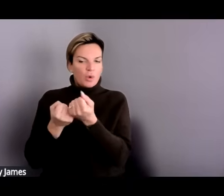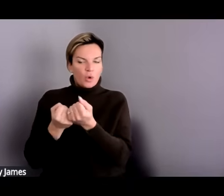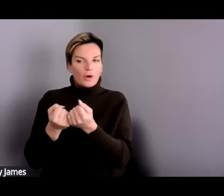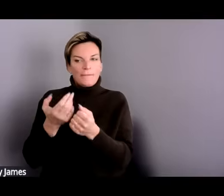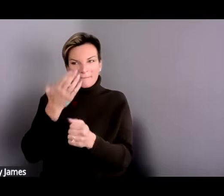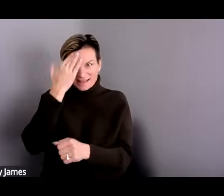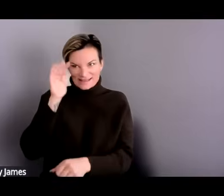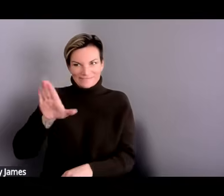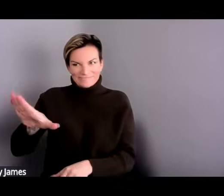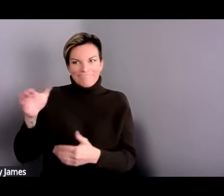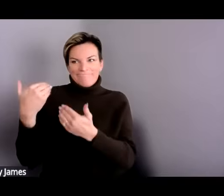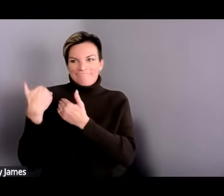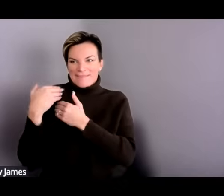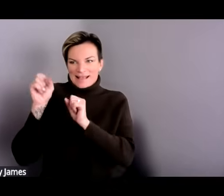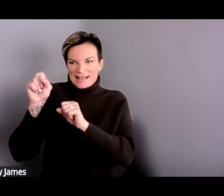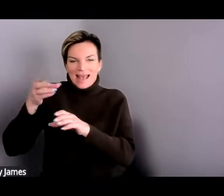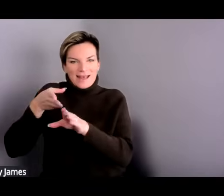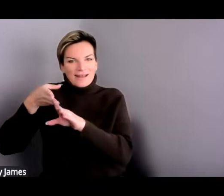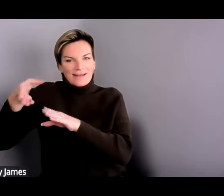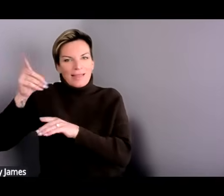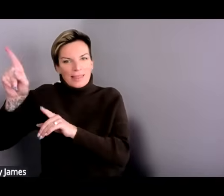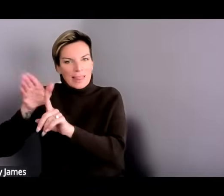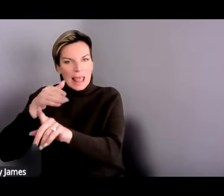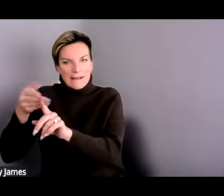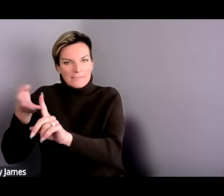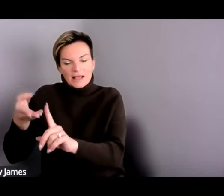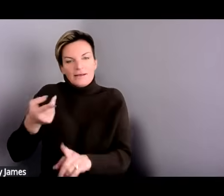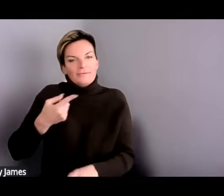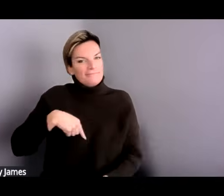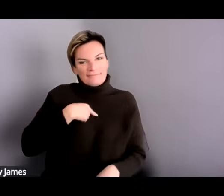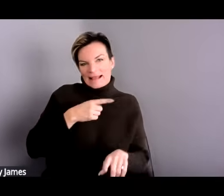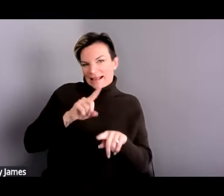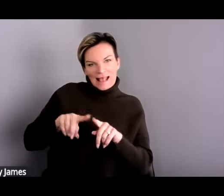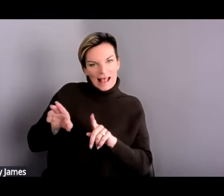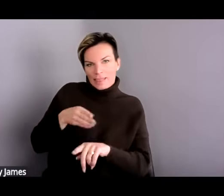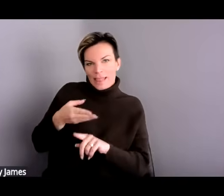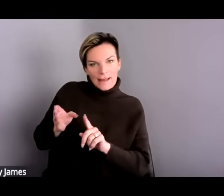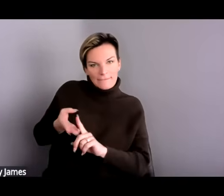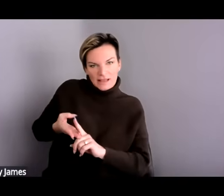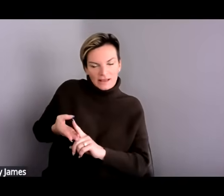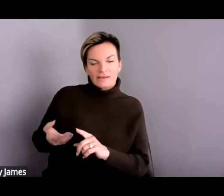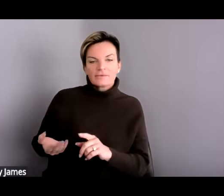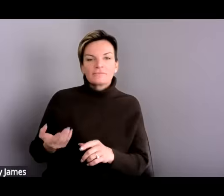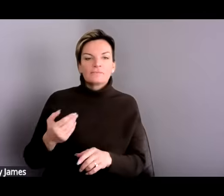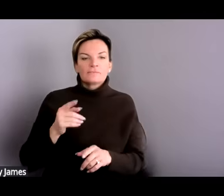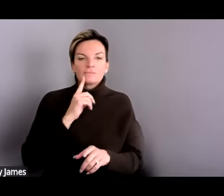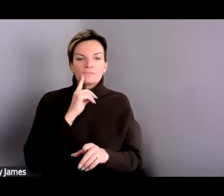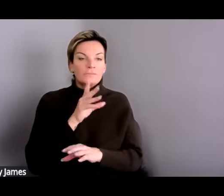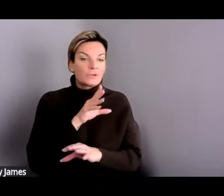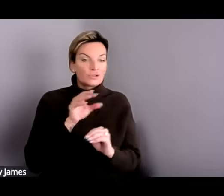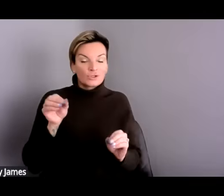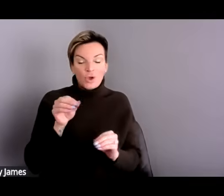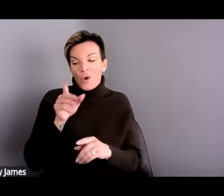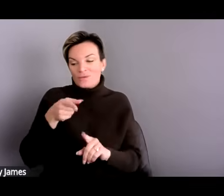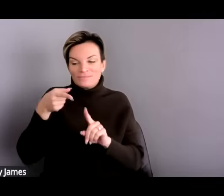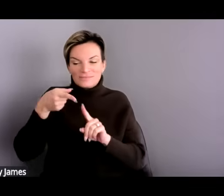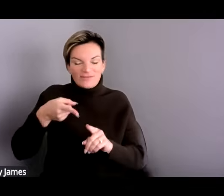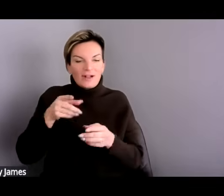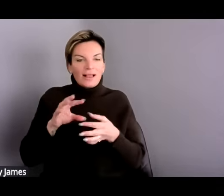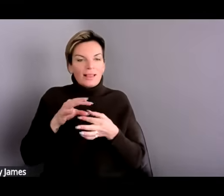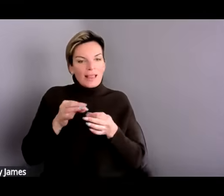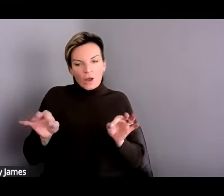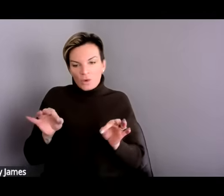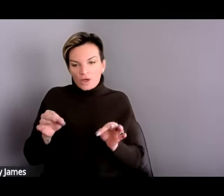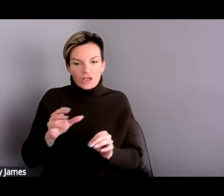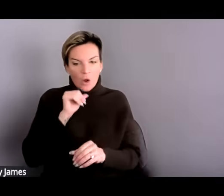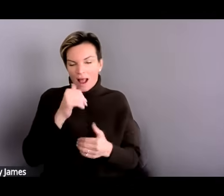think at this point, it really is just like a high level, like there's no specific language, there's no I don't have like a finalized draft or anything